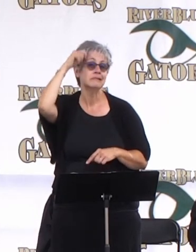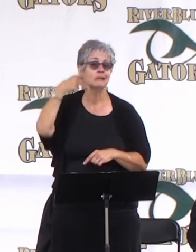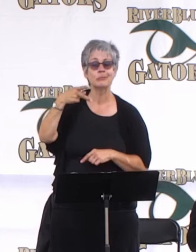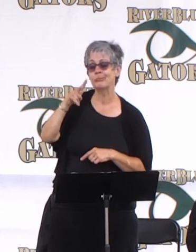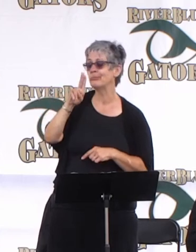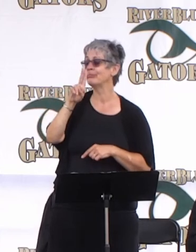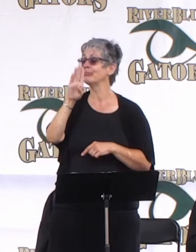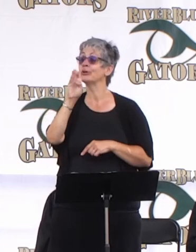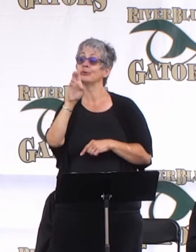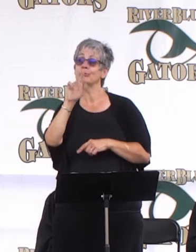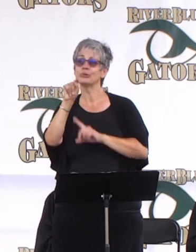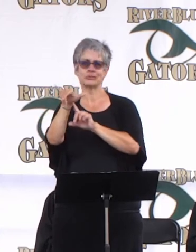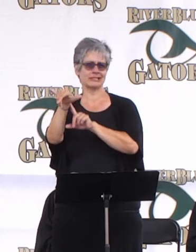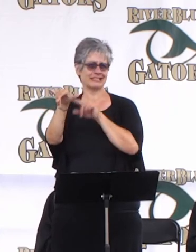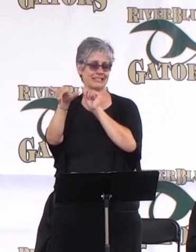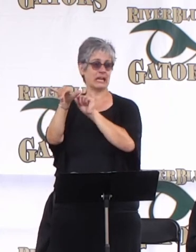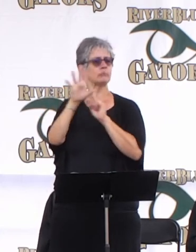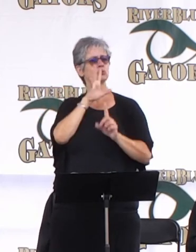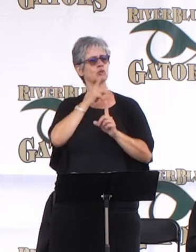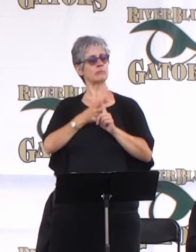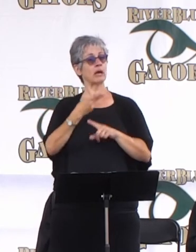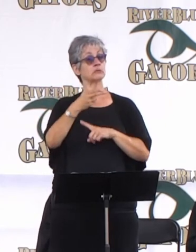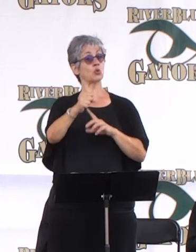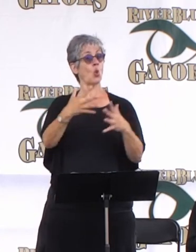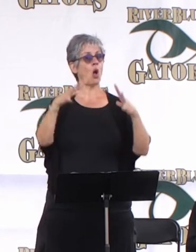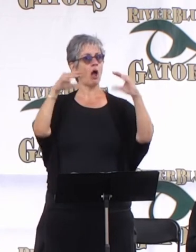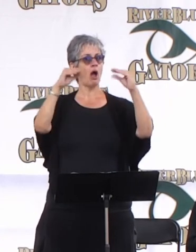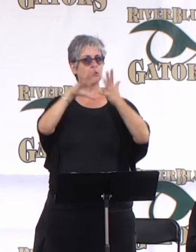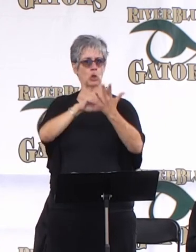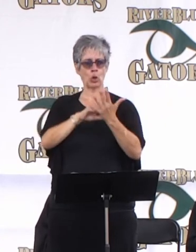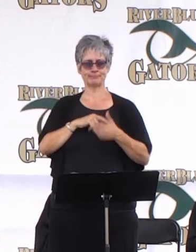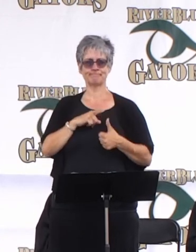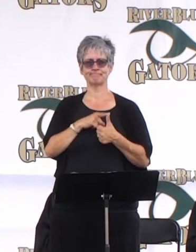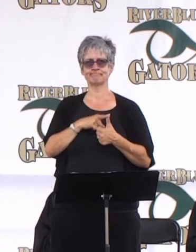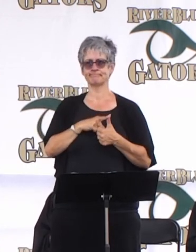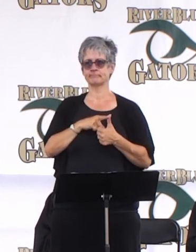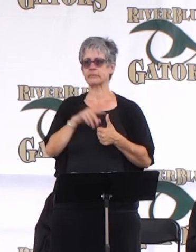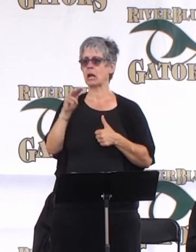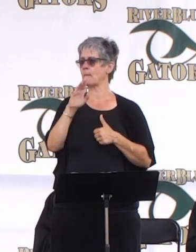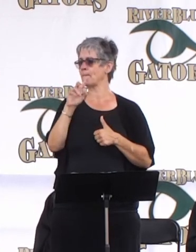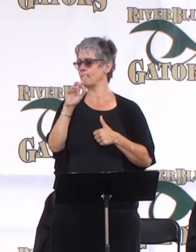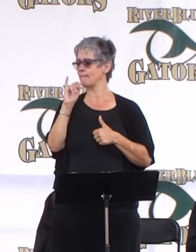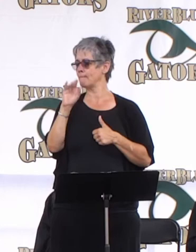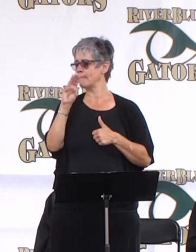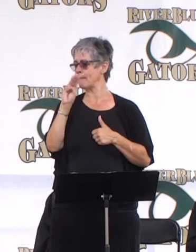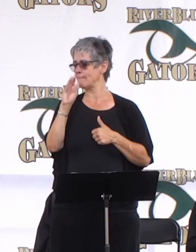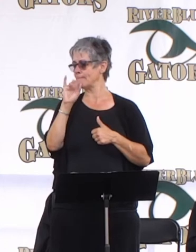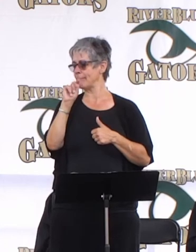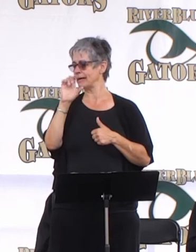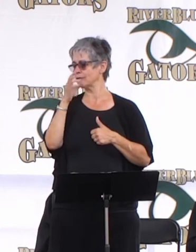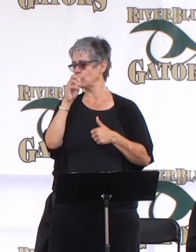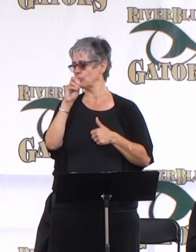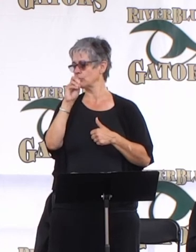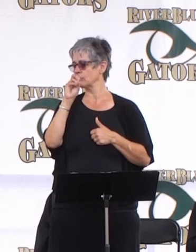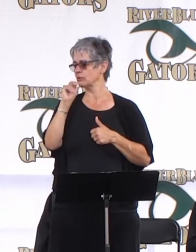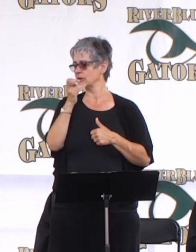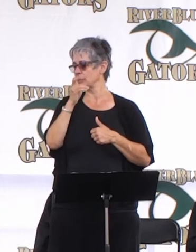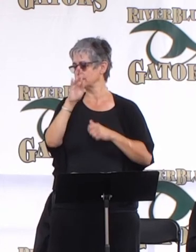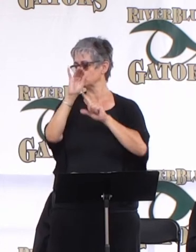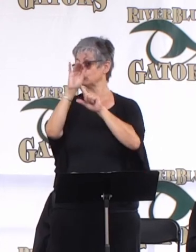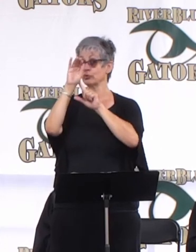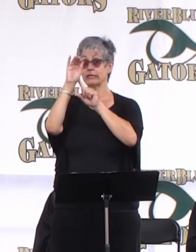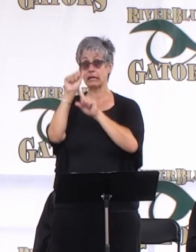High school has taught us a lot, has it not? It's taught us things like the mitochondria is the powerhouse of the cell. I'll give Tejas the credit for that